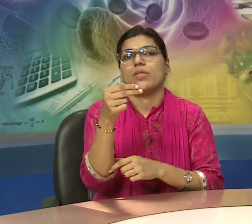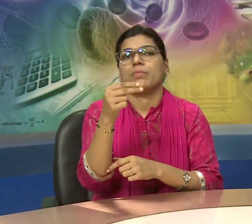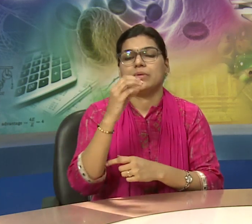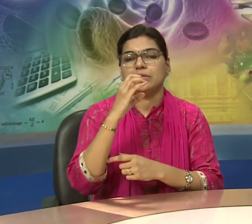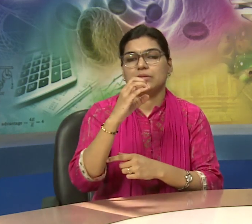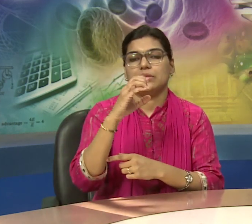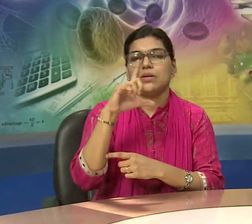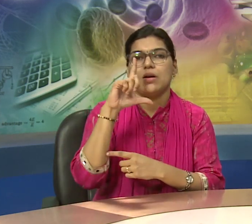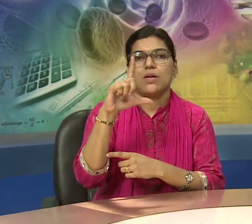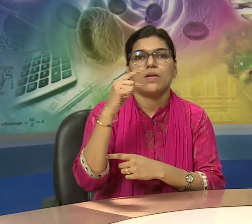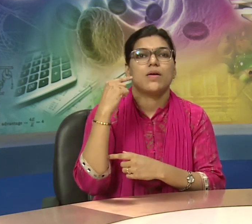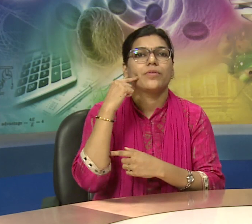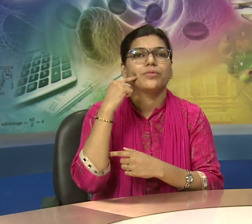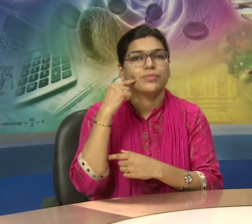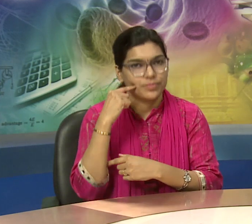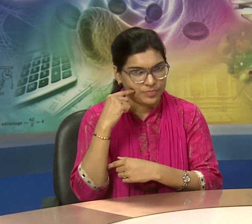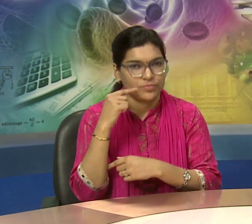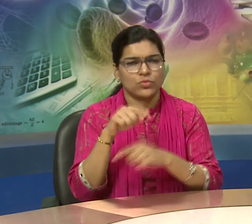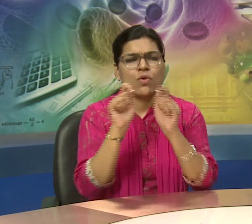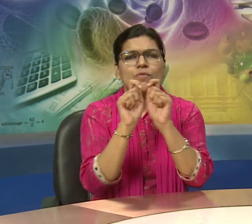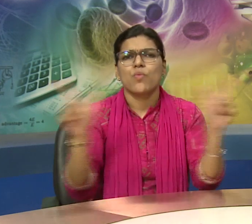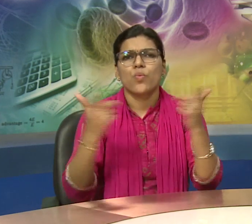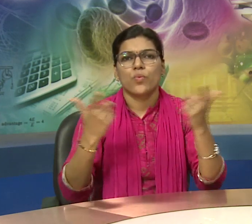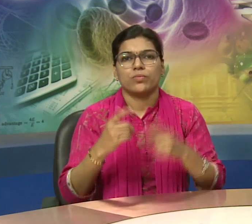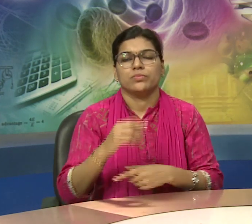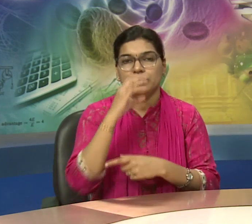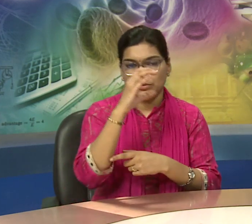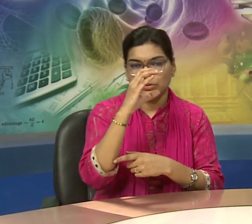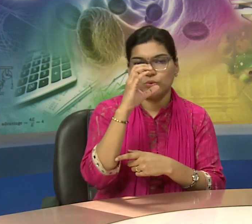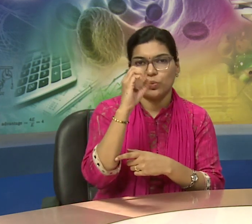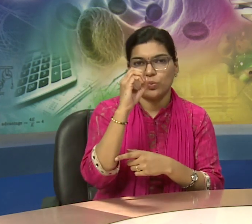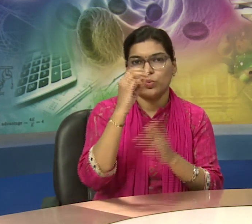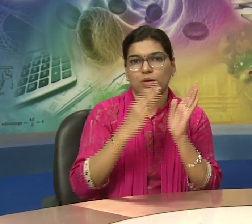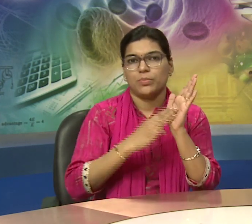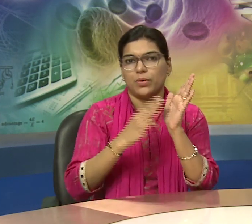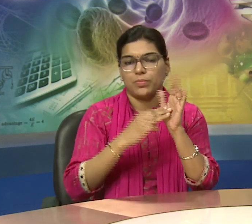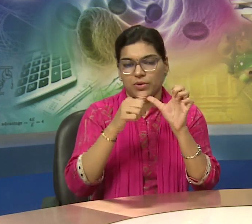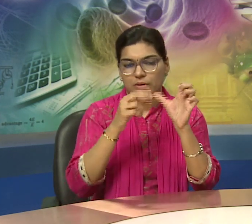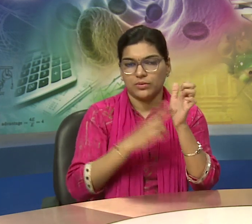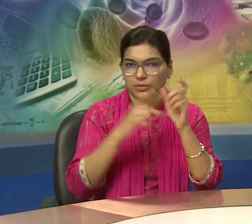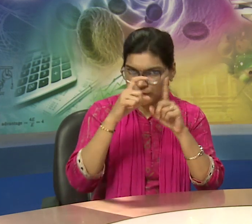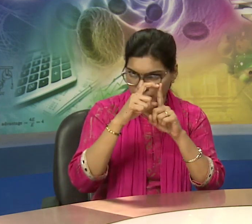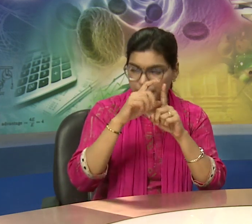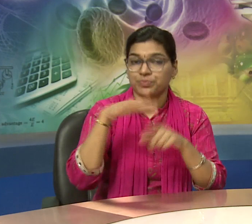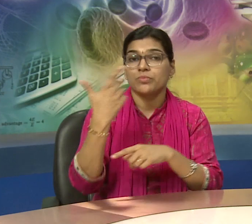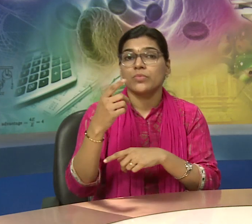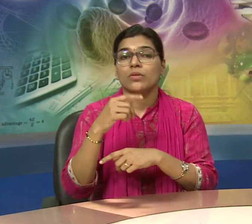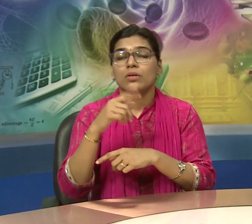a lot that time in the older version. So, that is known as CLI. The